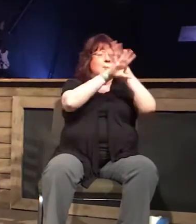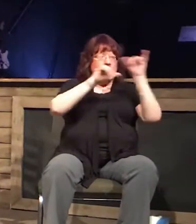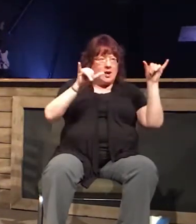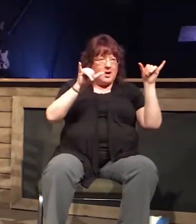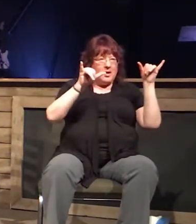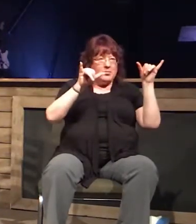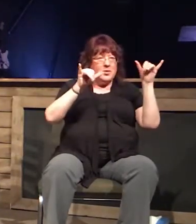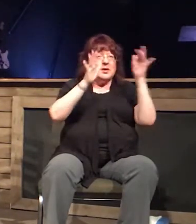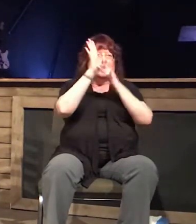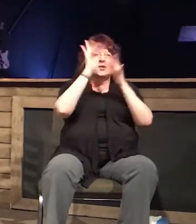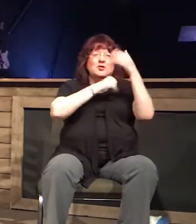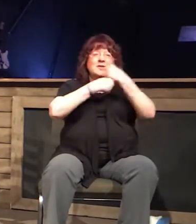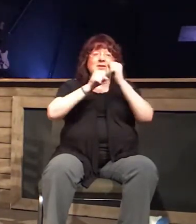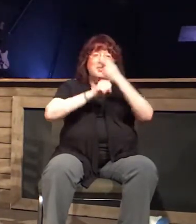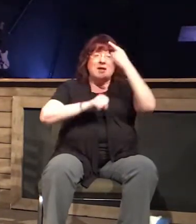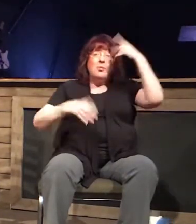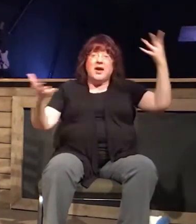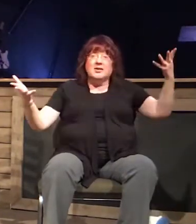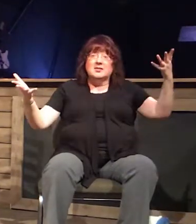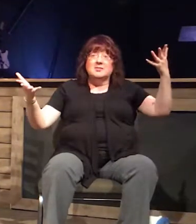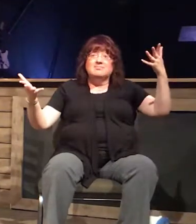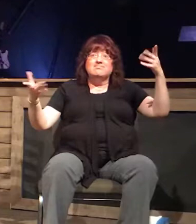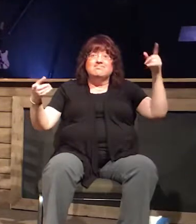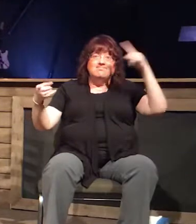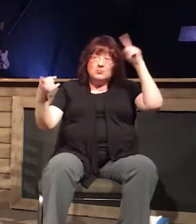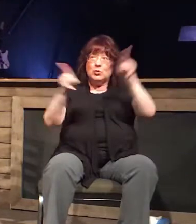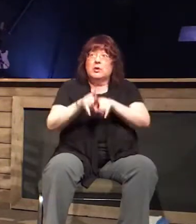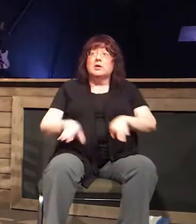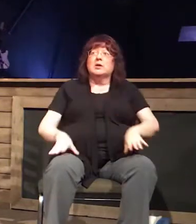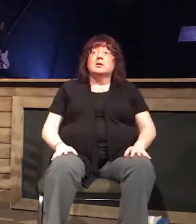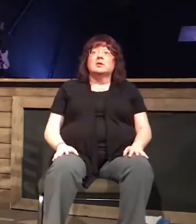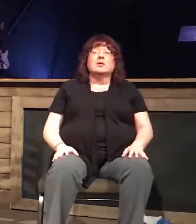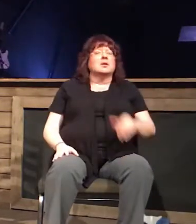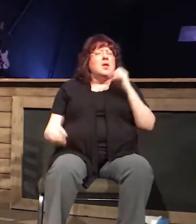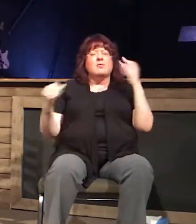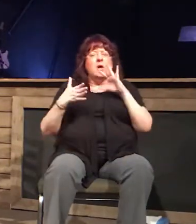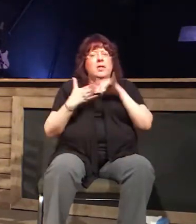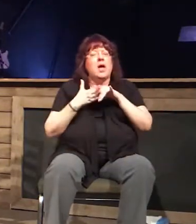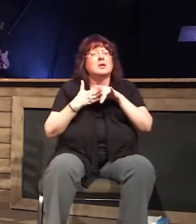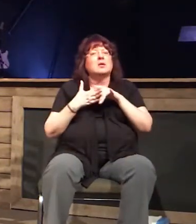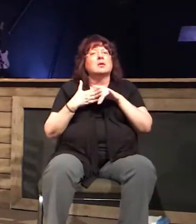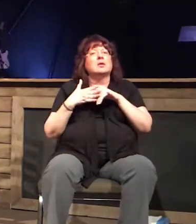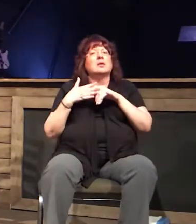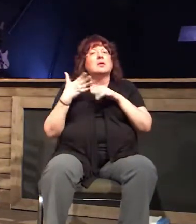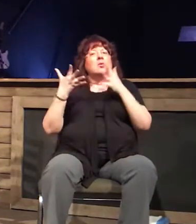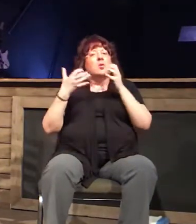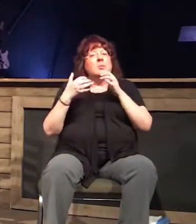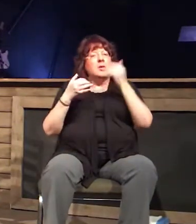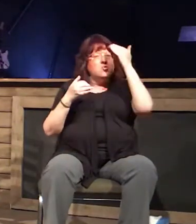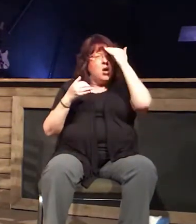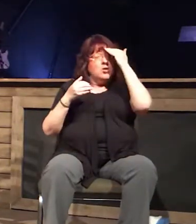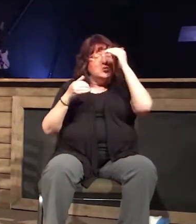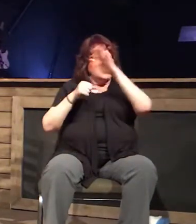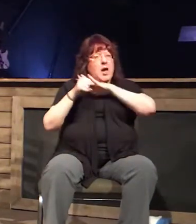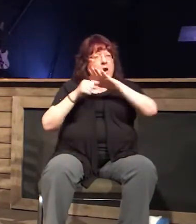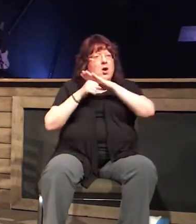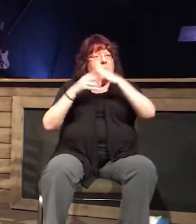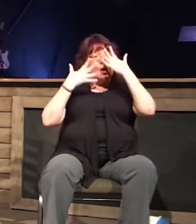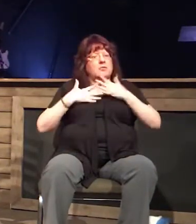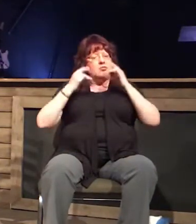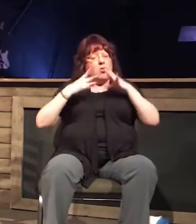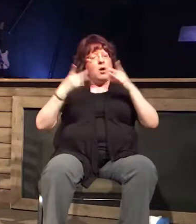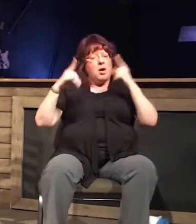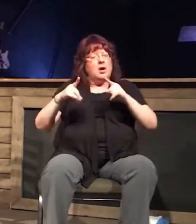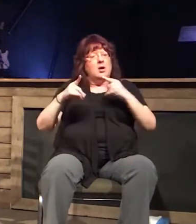same time, because Jesus created the brain. Can I get an amen? Yeah. Okay. And I'm afraid of that. All right. We want to be knowledgeable in the area of trauma. We